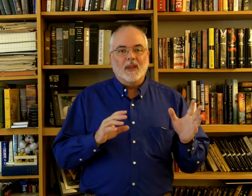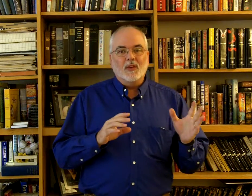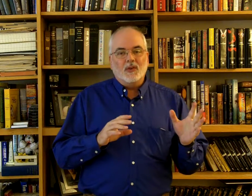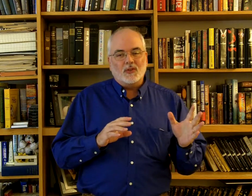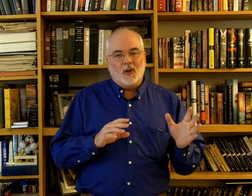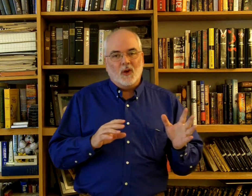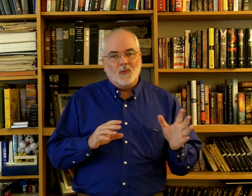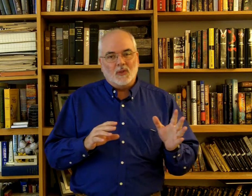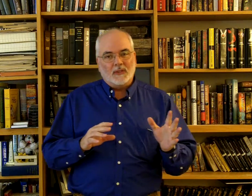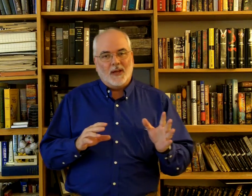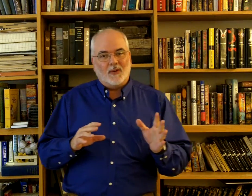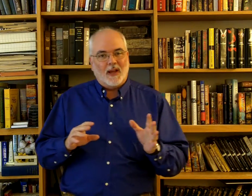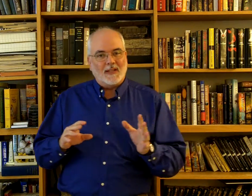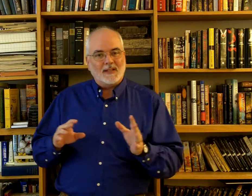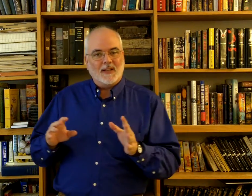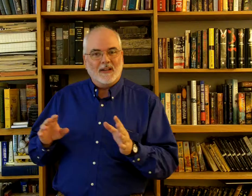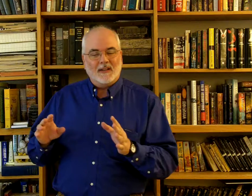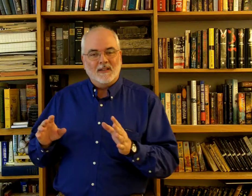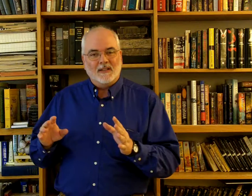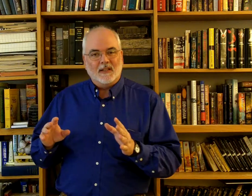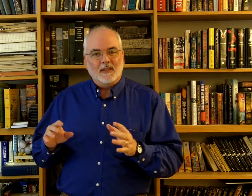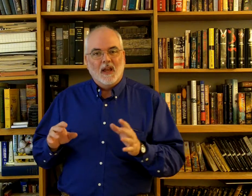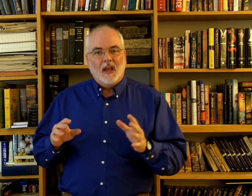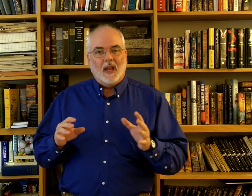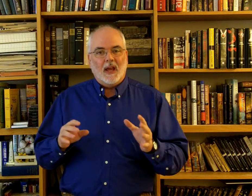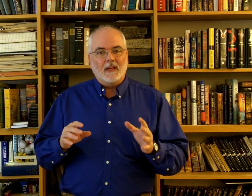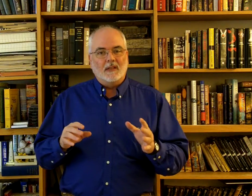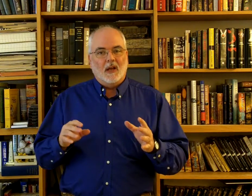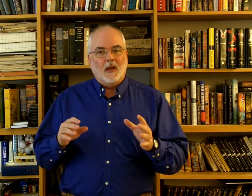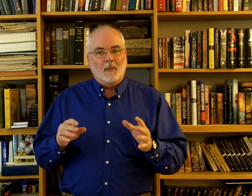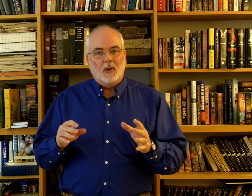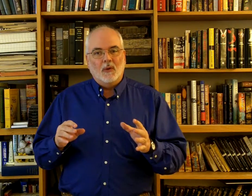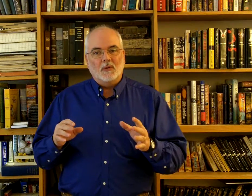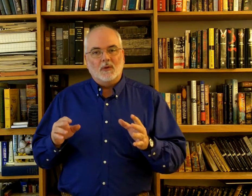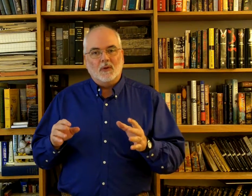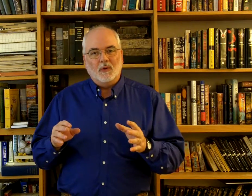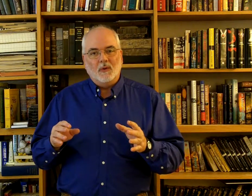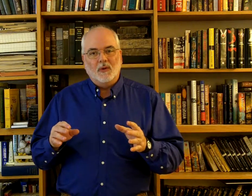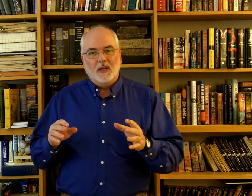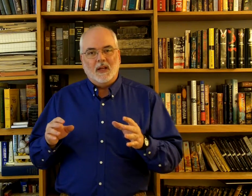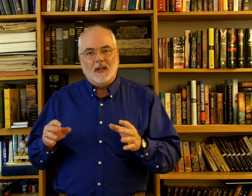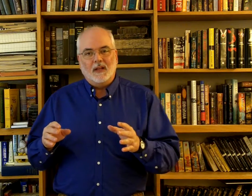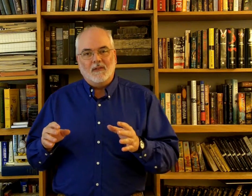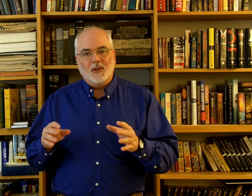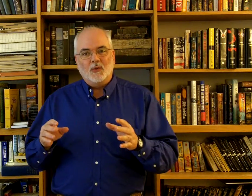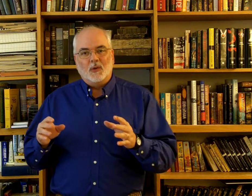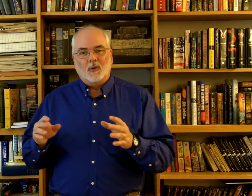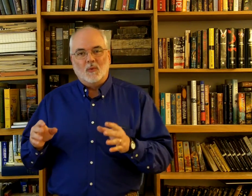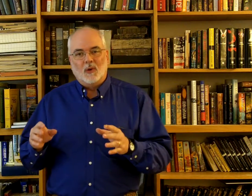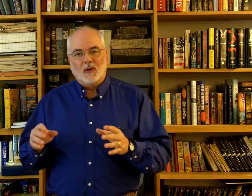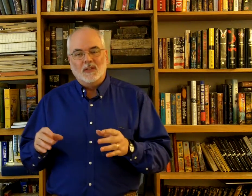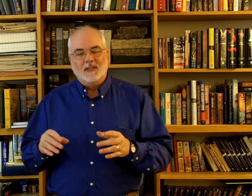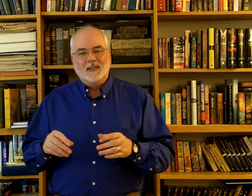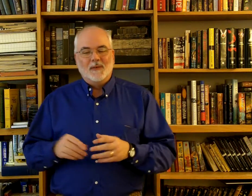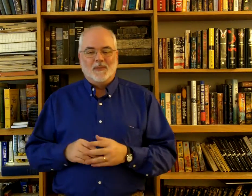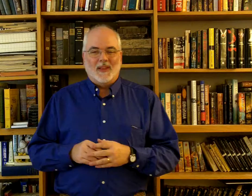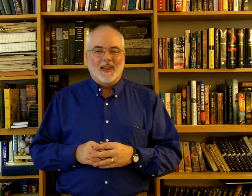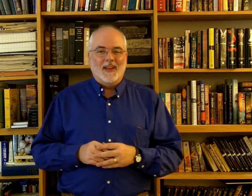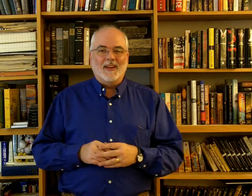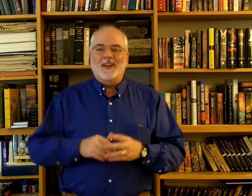your song will sound like sentences as opposed to individual words. And you